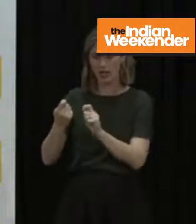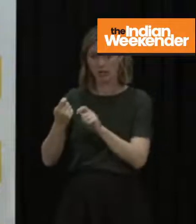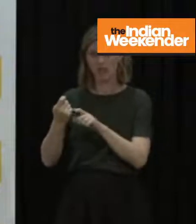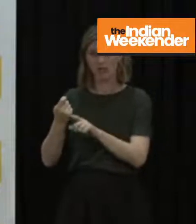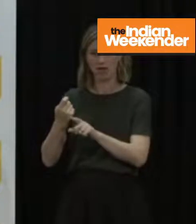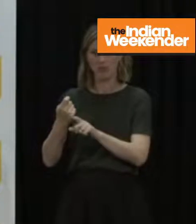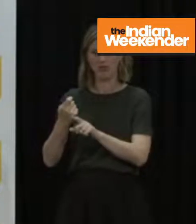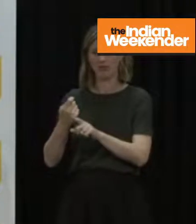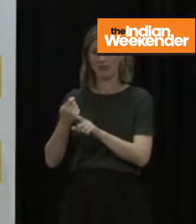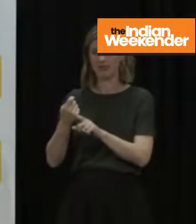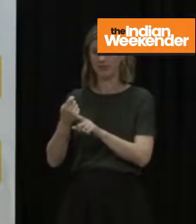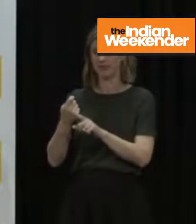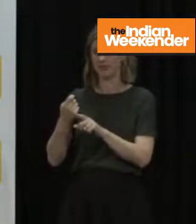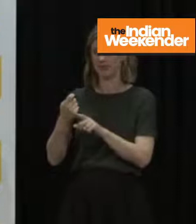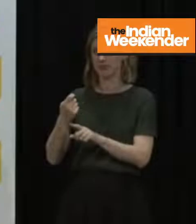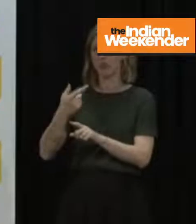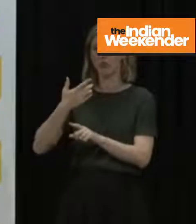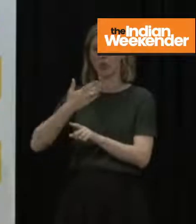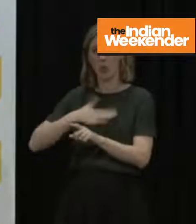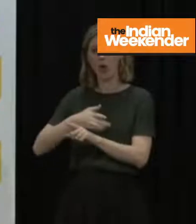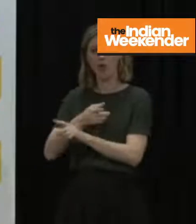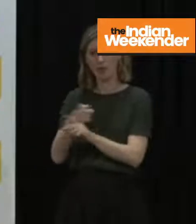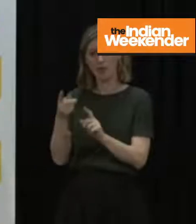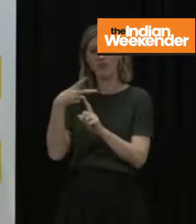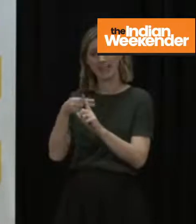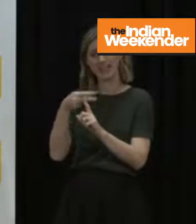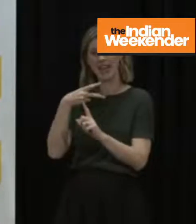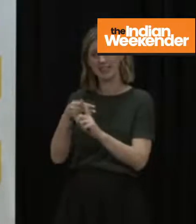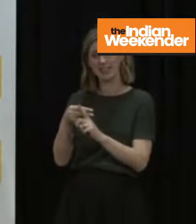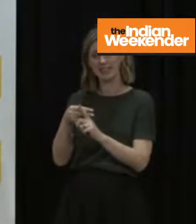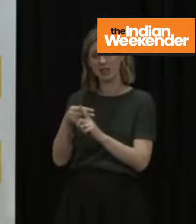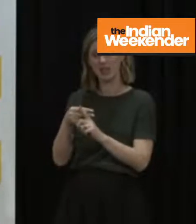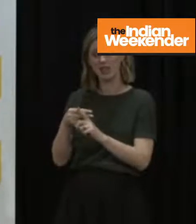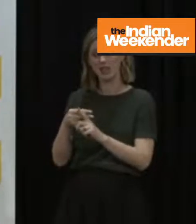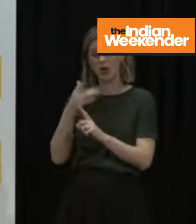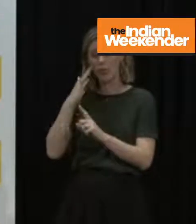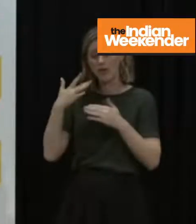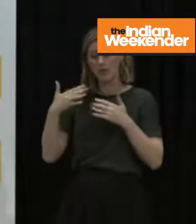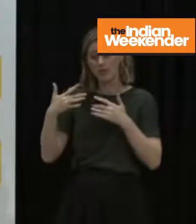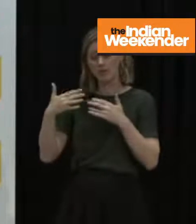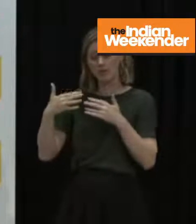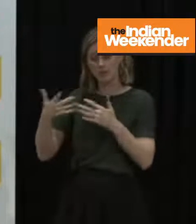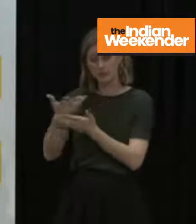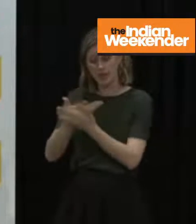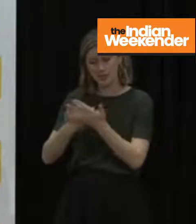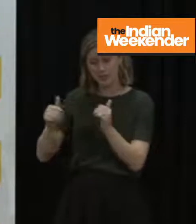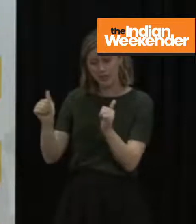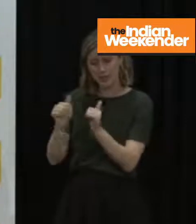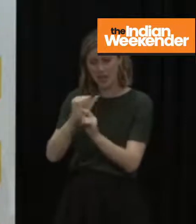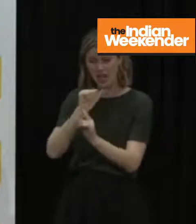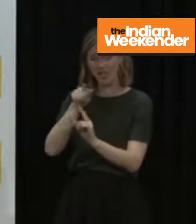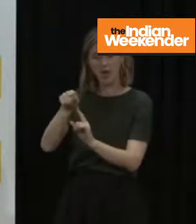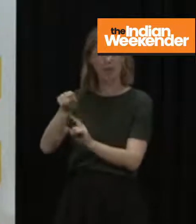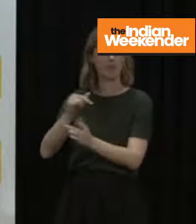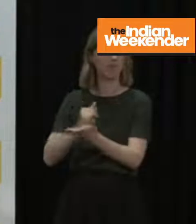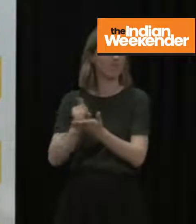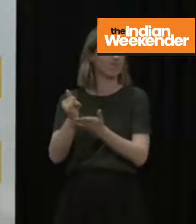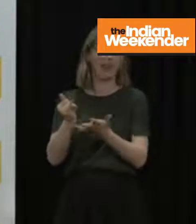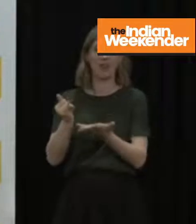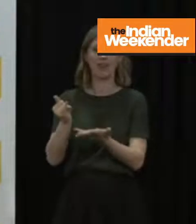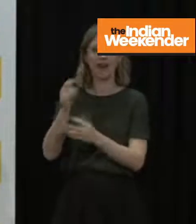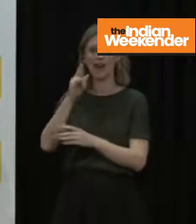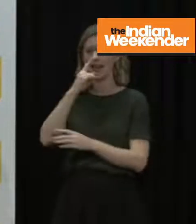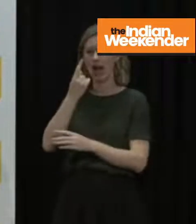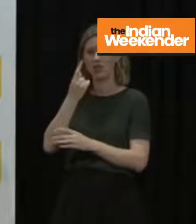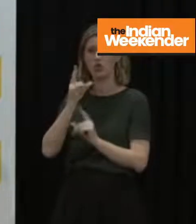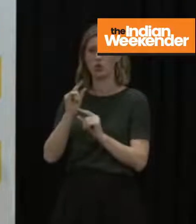clearly the whole point of this is that we want them to be vaccinated, and when we reach the end point of those discussions, if they aren't vaccinated, then they won't be